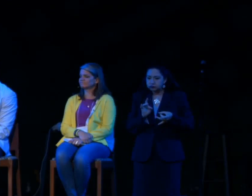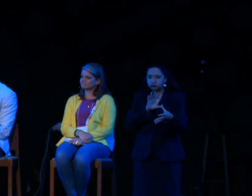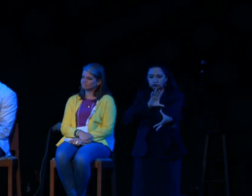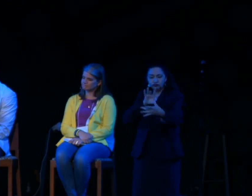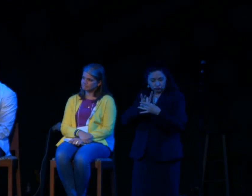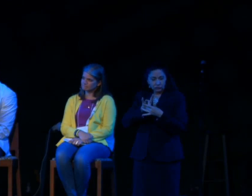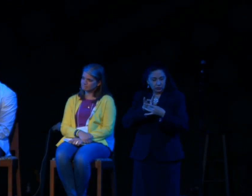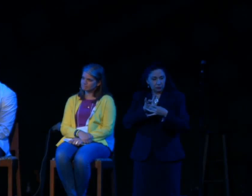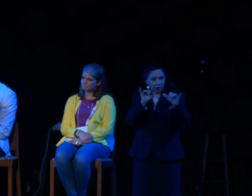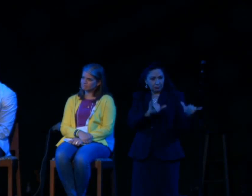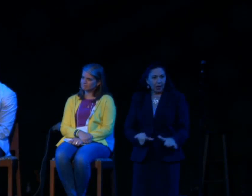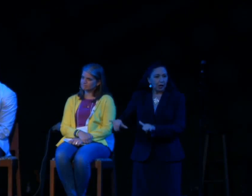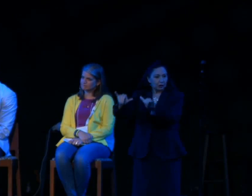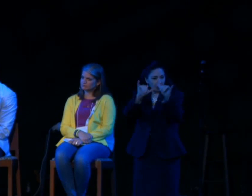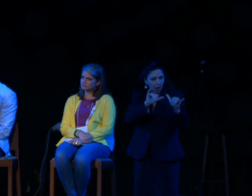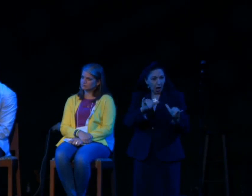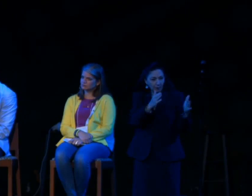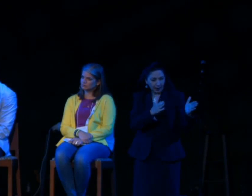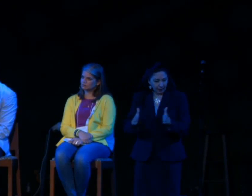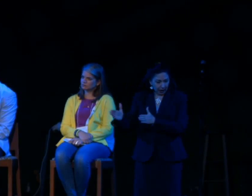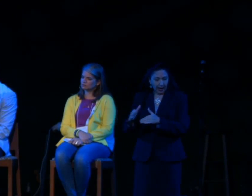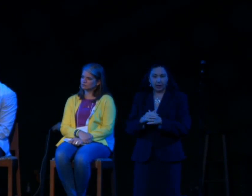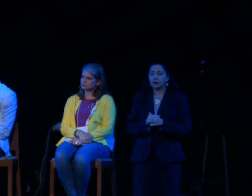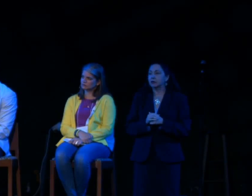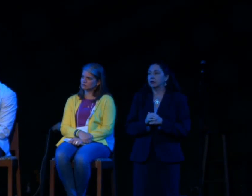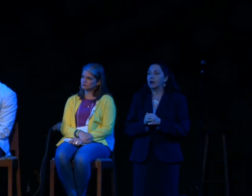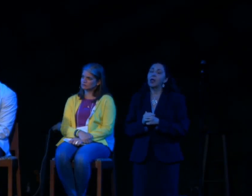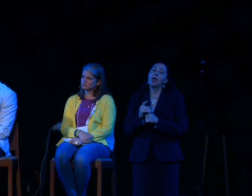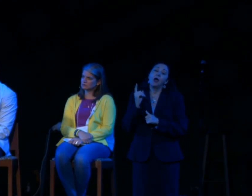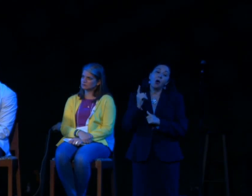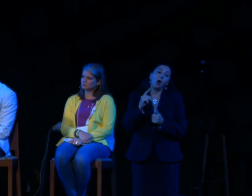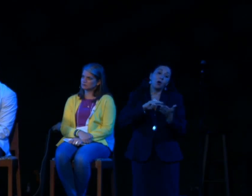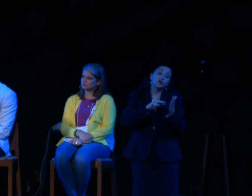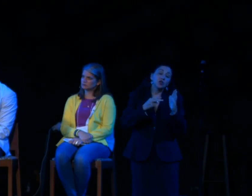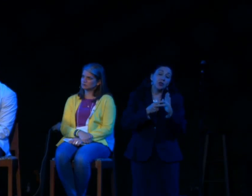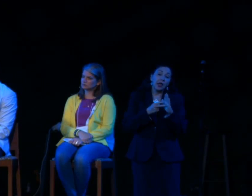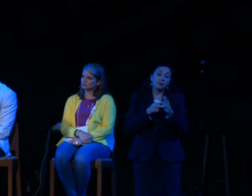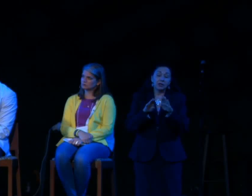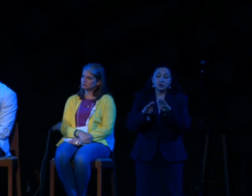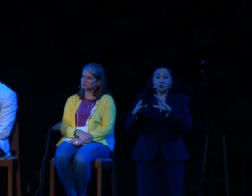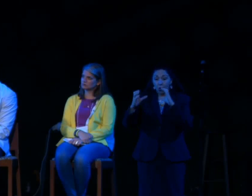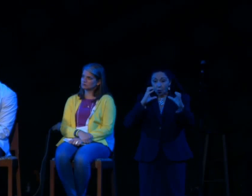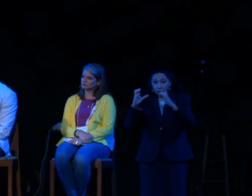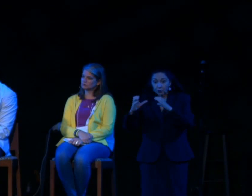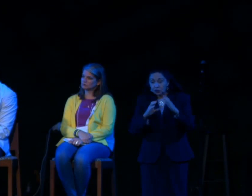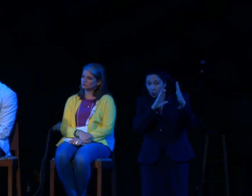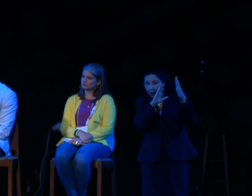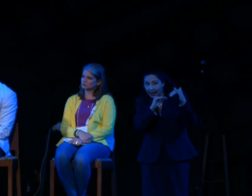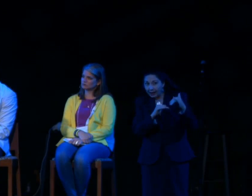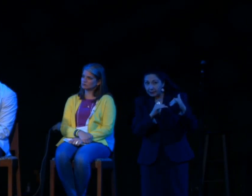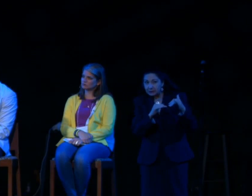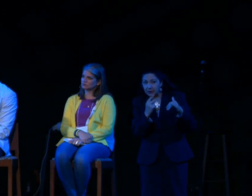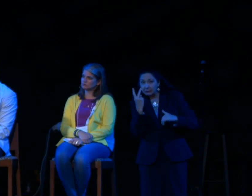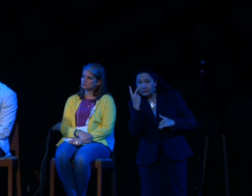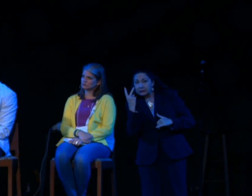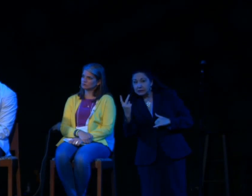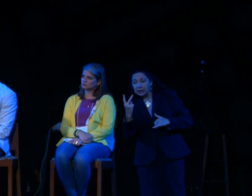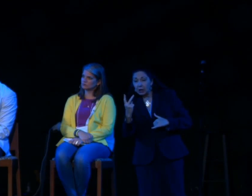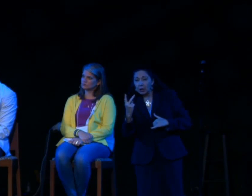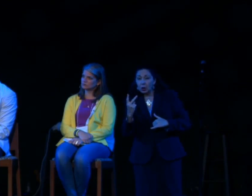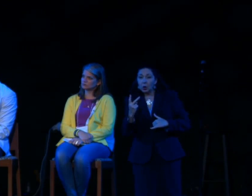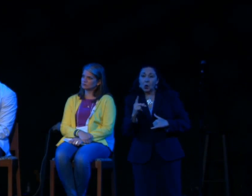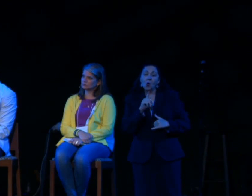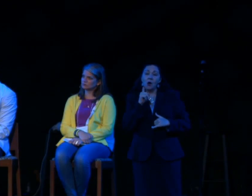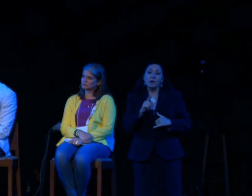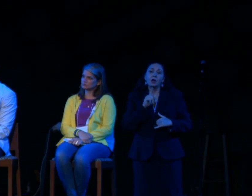strategy. And of course, that would mean on-floor communication so that we can anticipate what we think will be a very